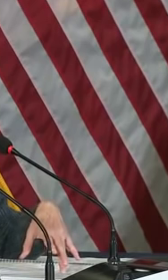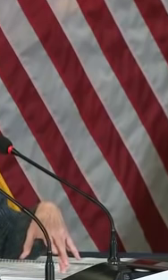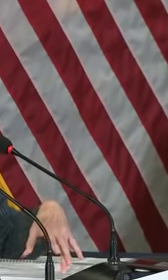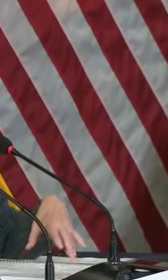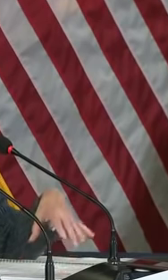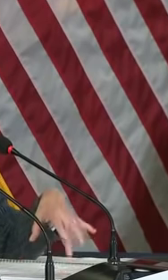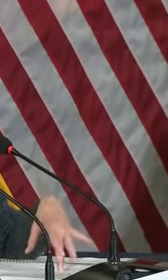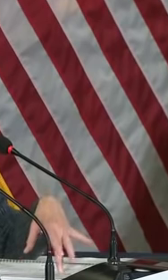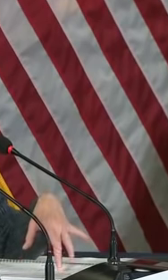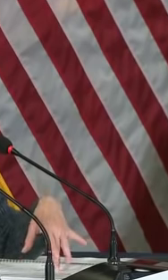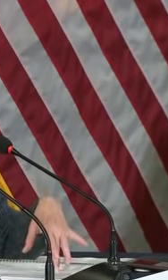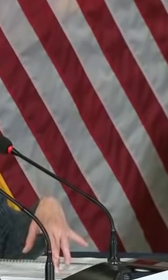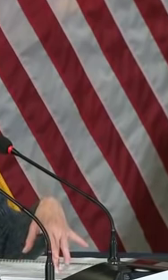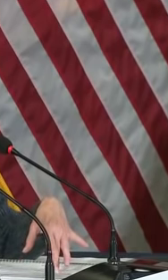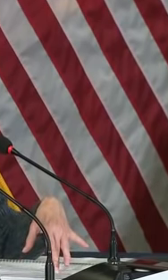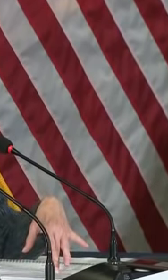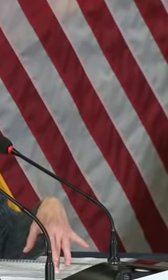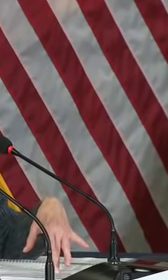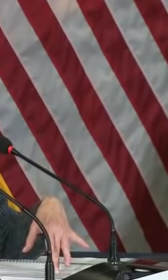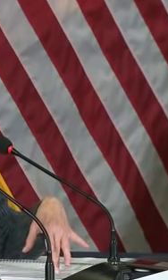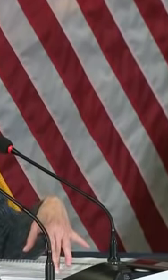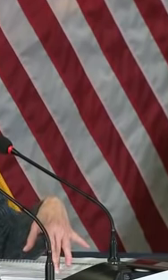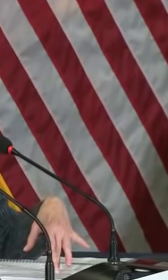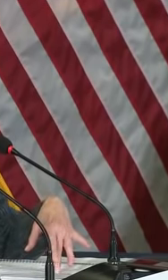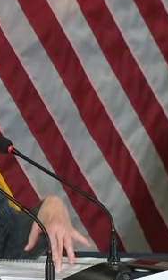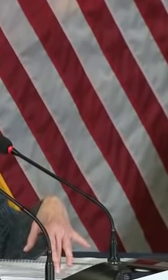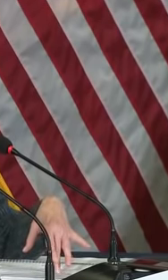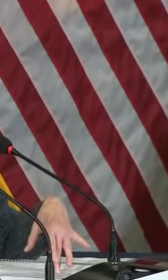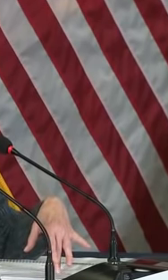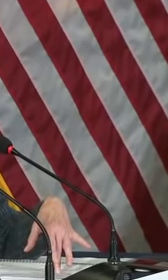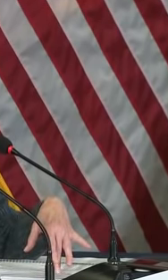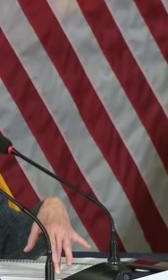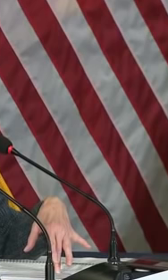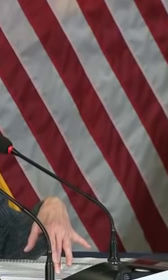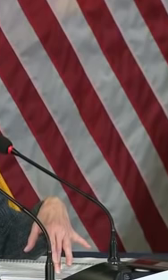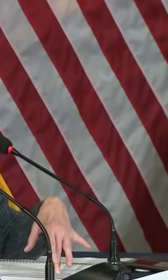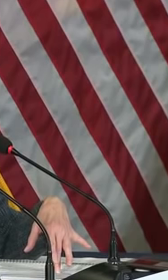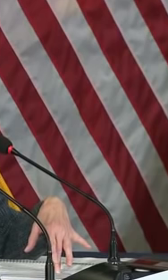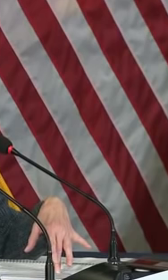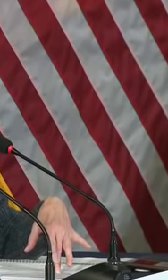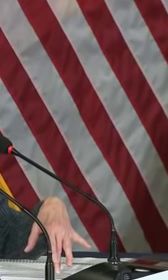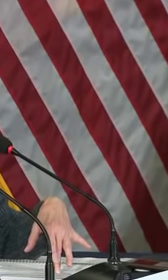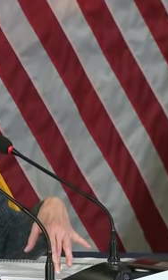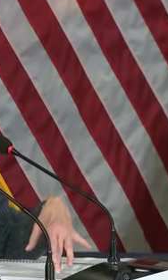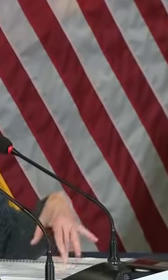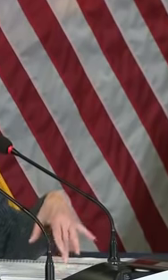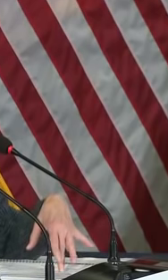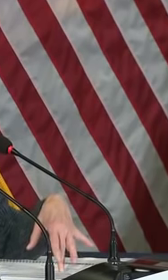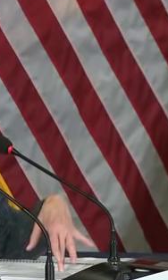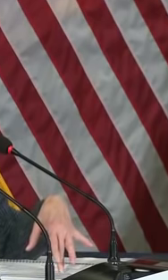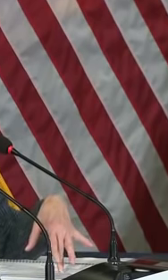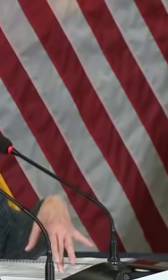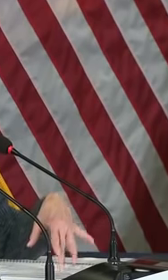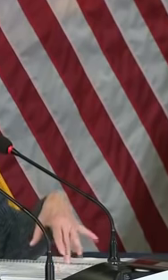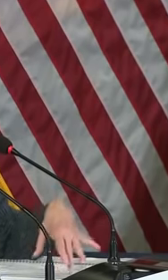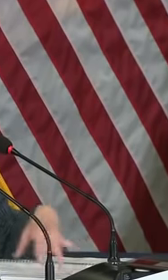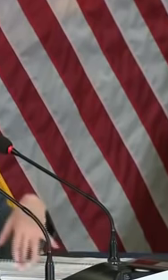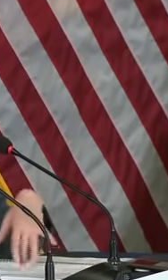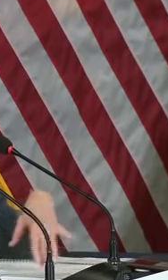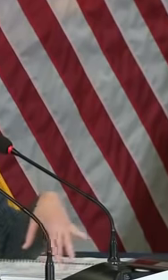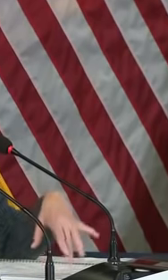screened, making sure that they have a primary care physician or an ordering physician so that the